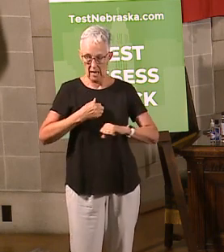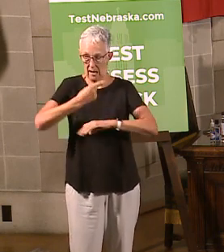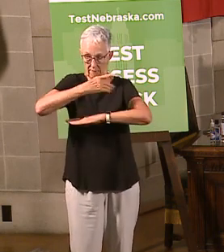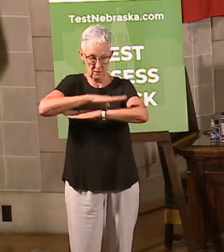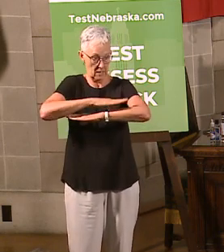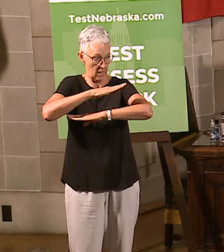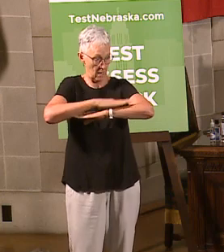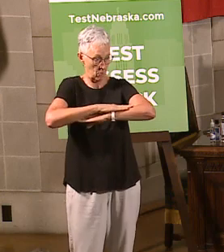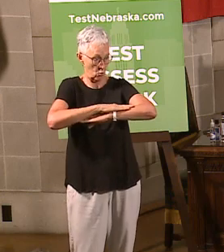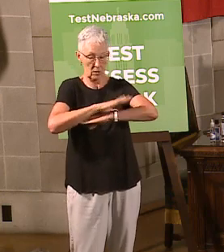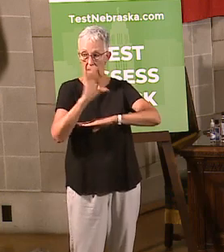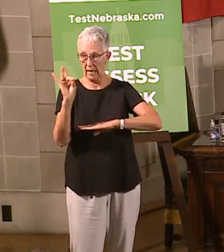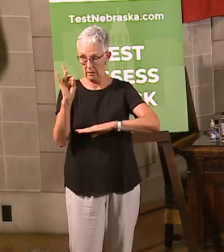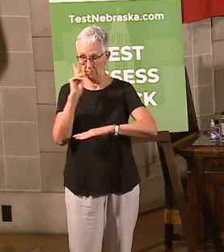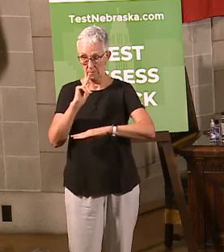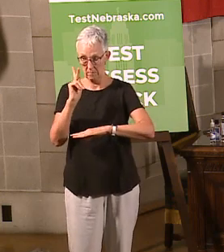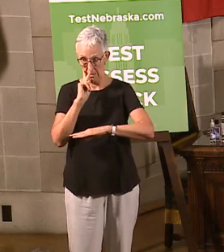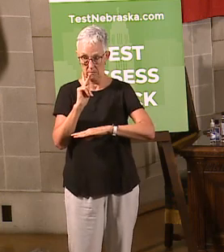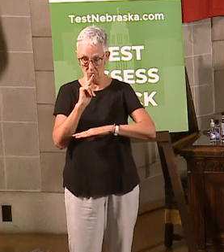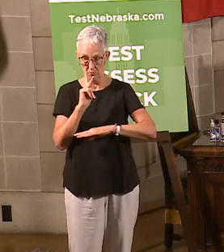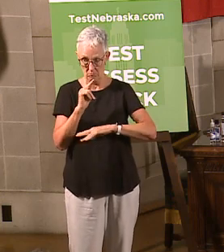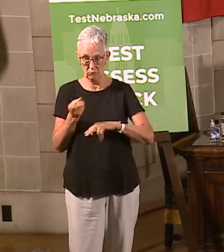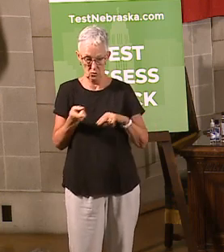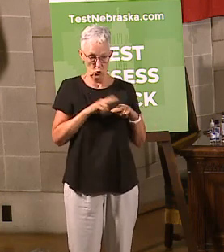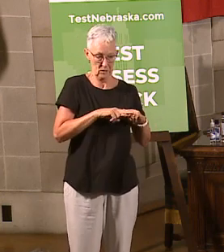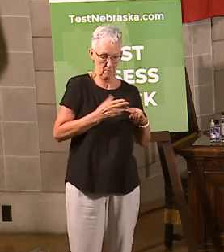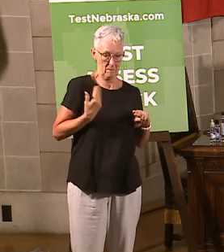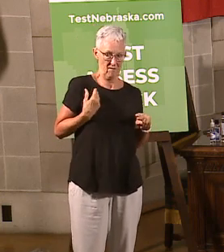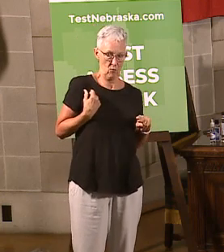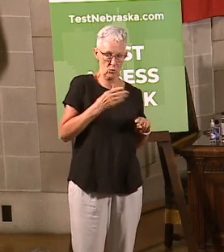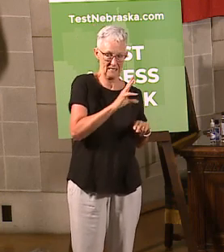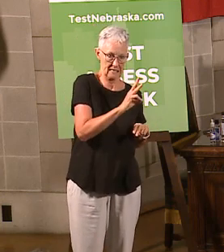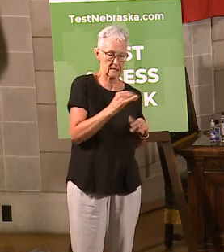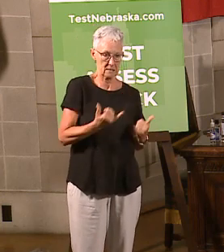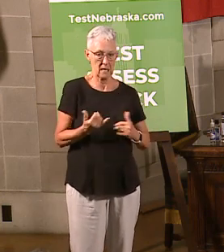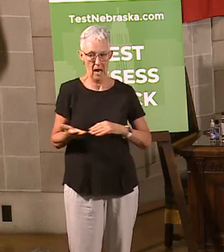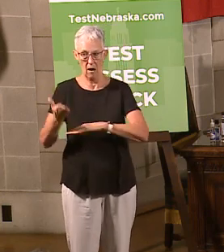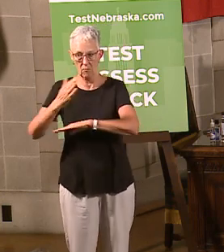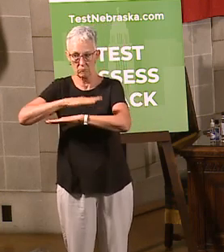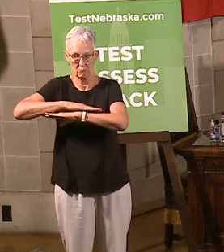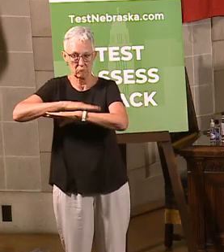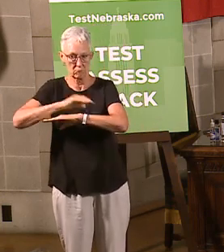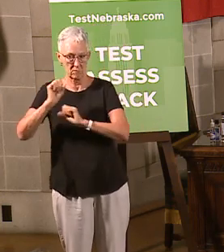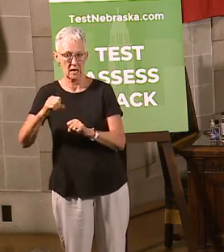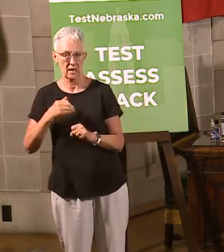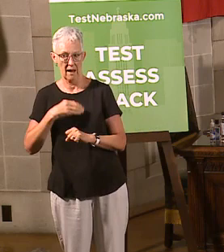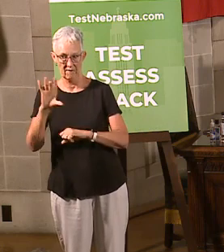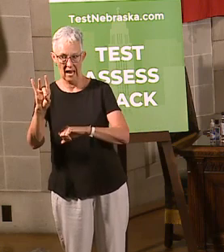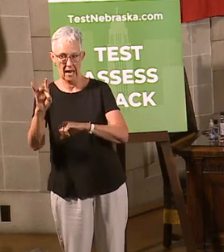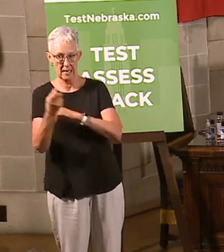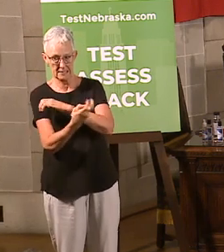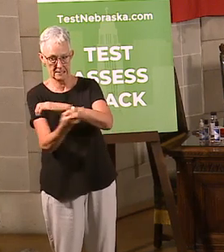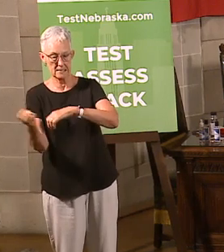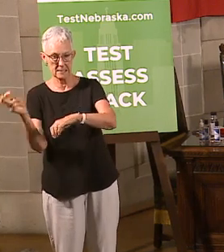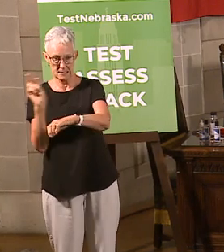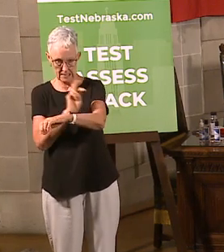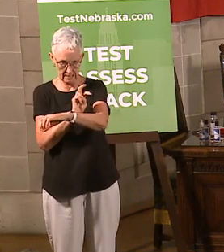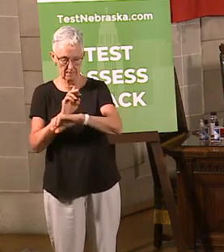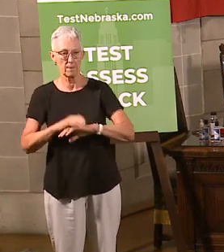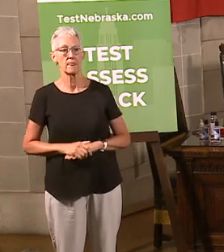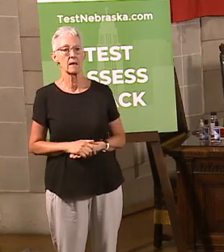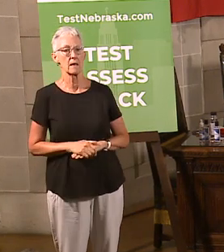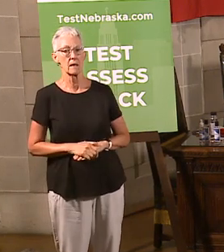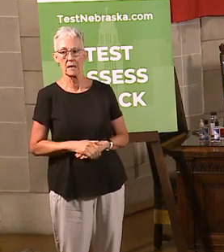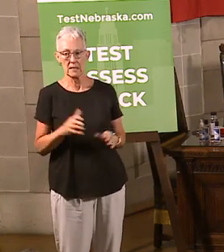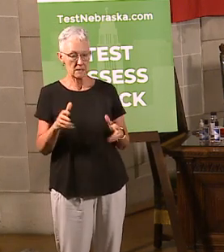may be consumed at the bar. That's a new change. Self-serve buffets and salad bars are still going to be prohibited. Staff will still have to